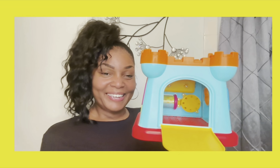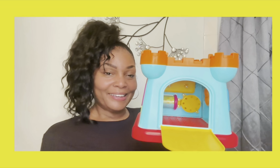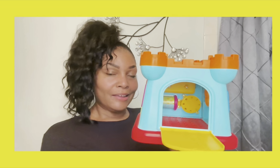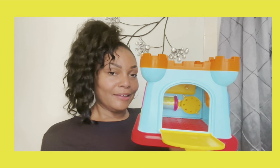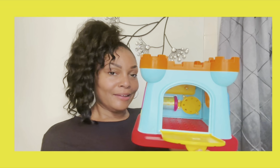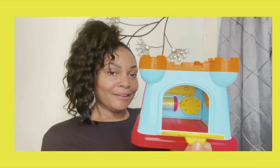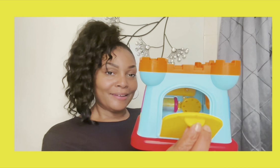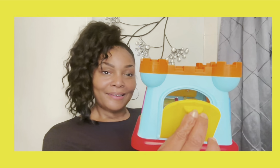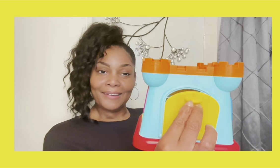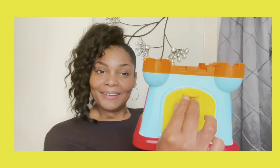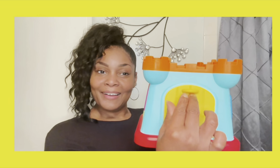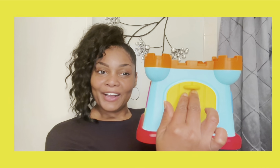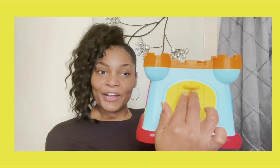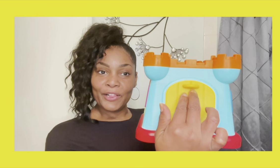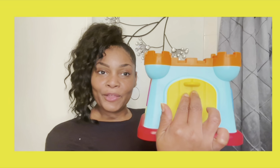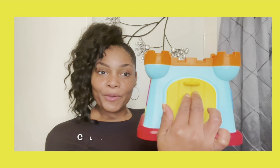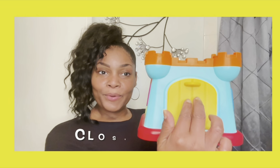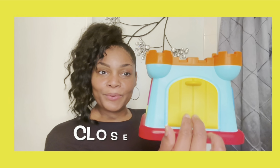open,